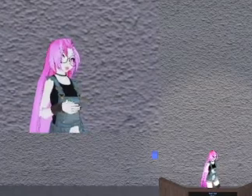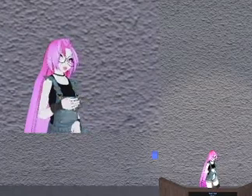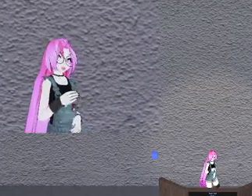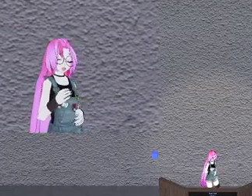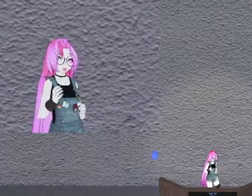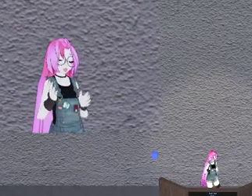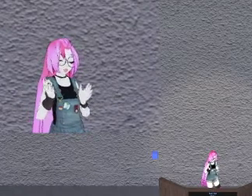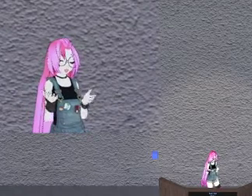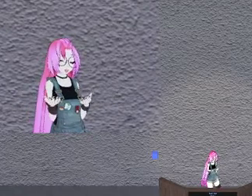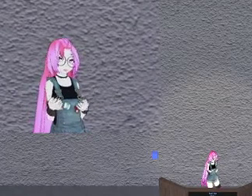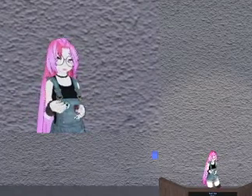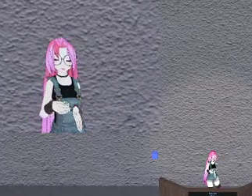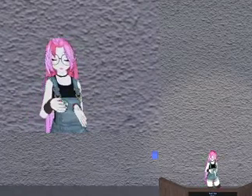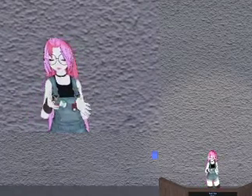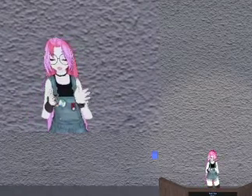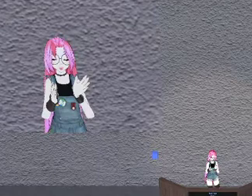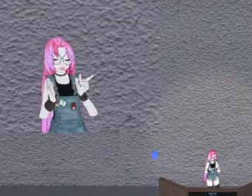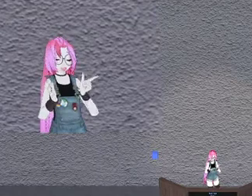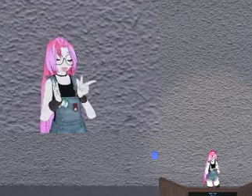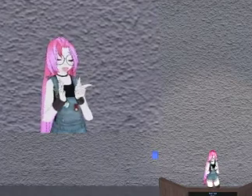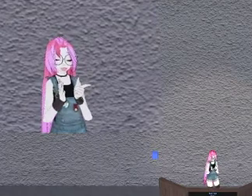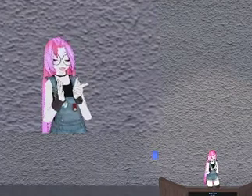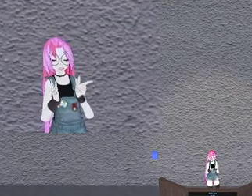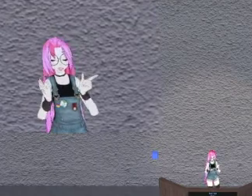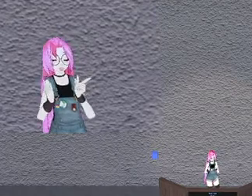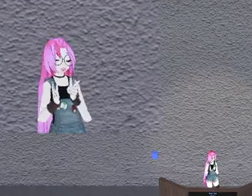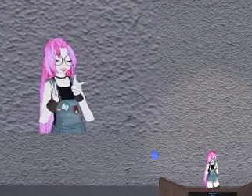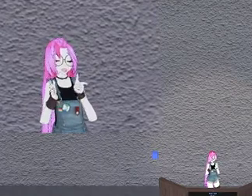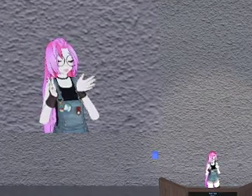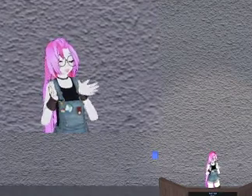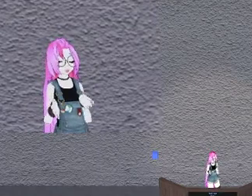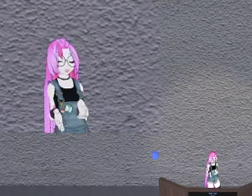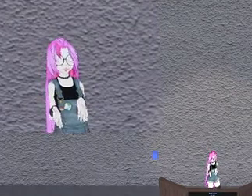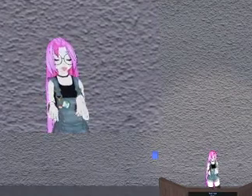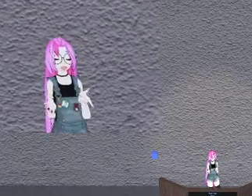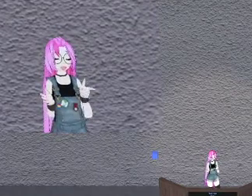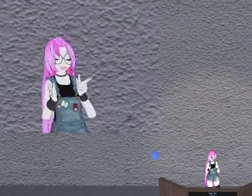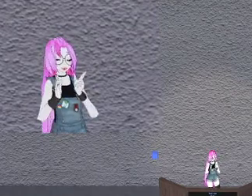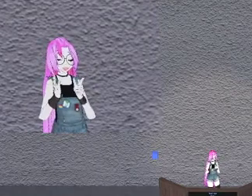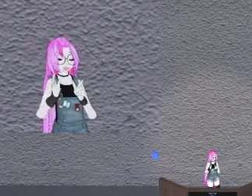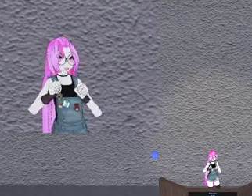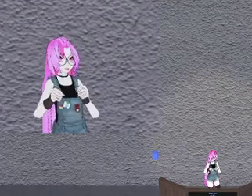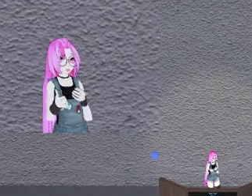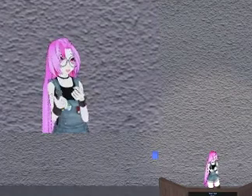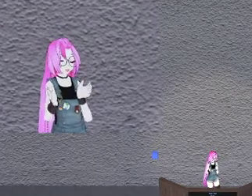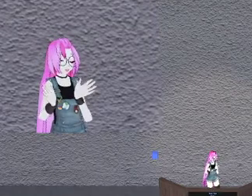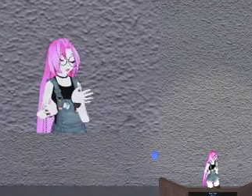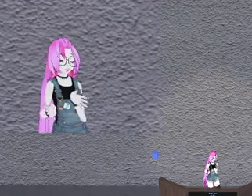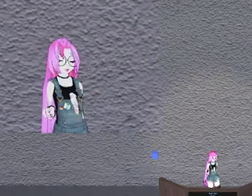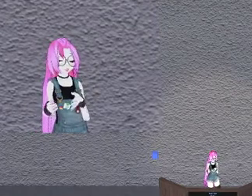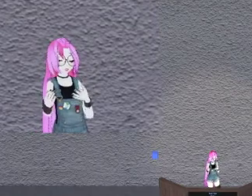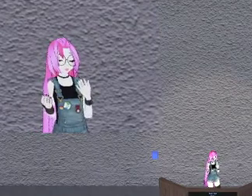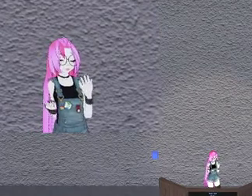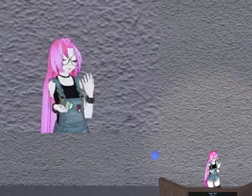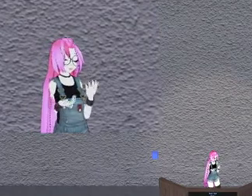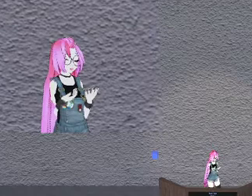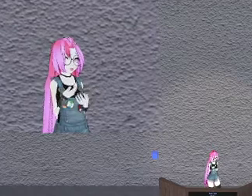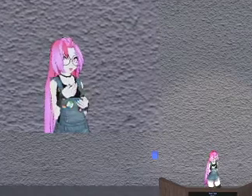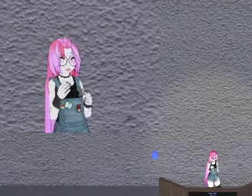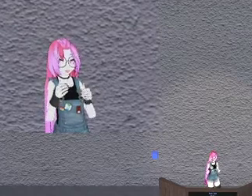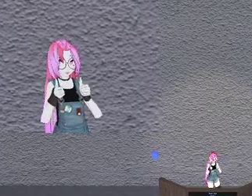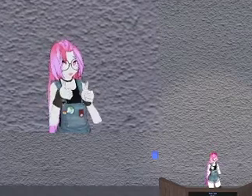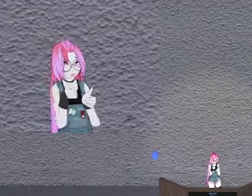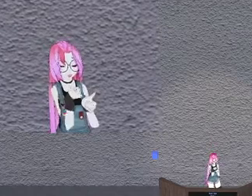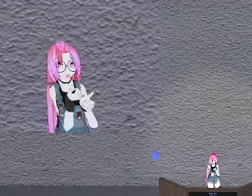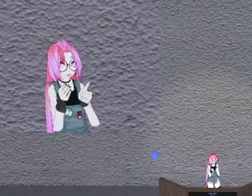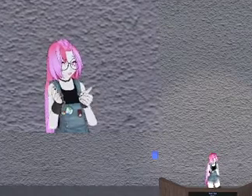gonna be like, I don't know, like an illegal person, a law breaking person, or